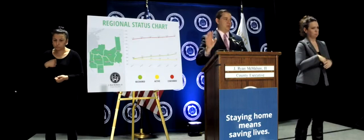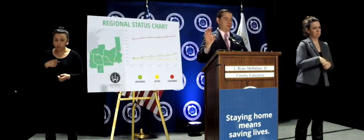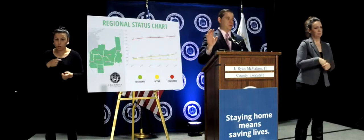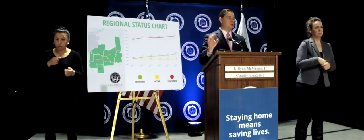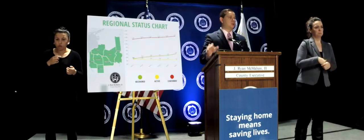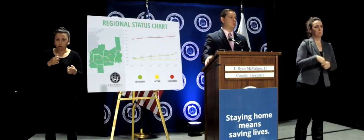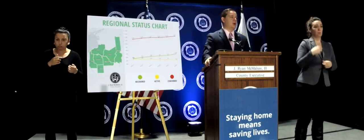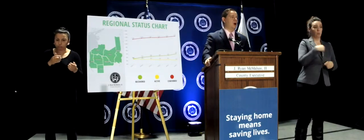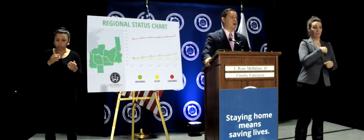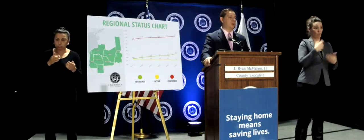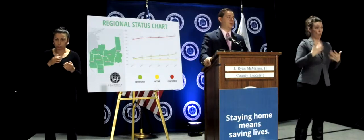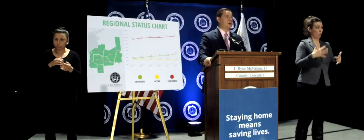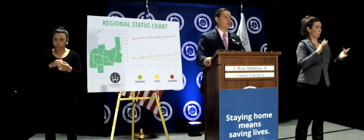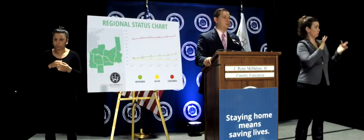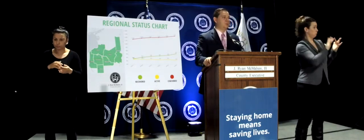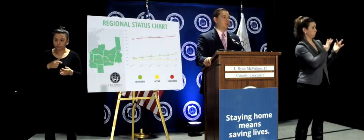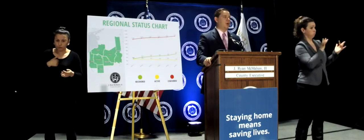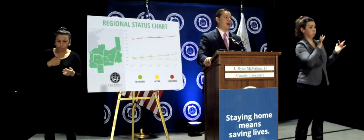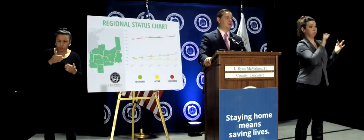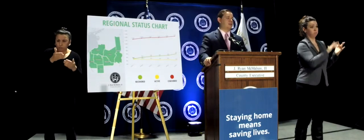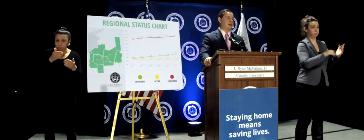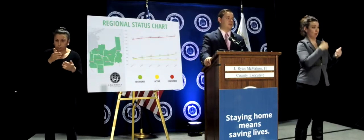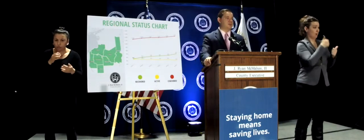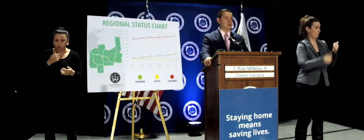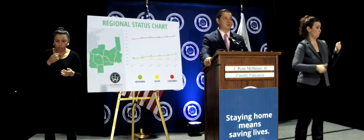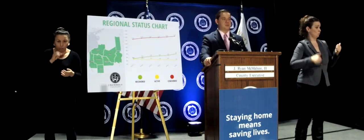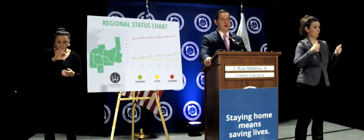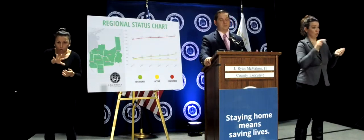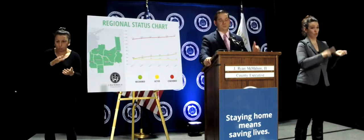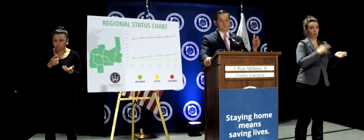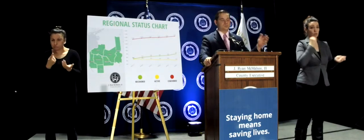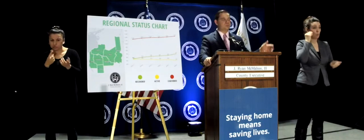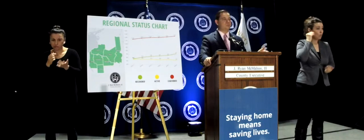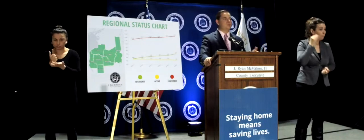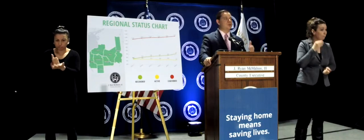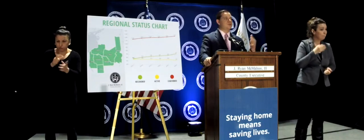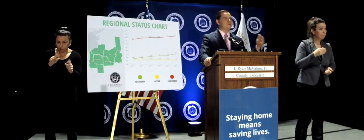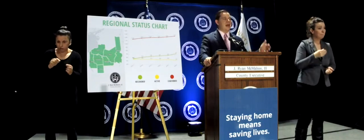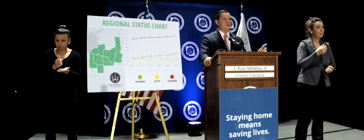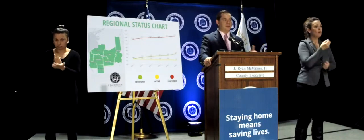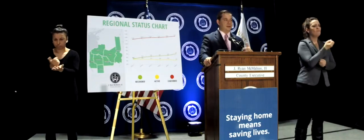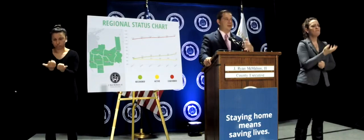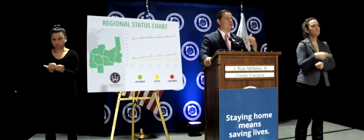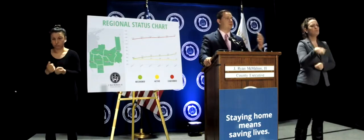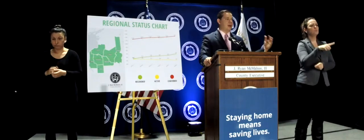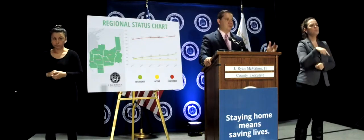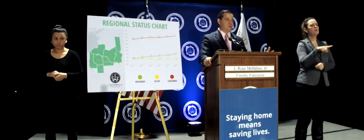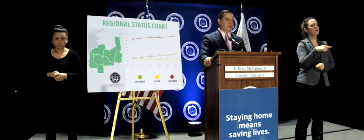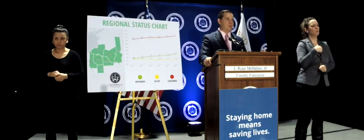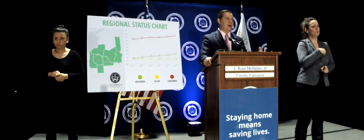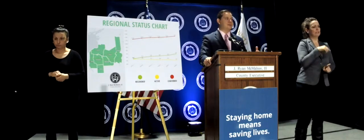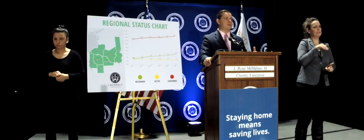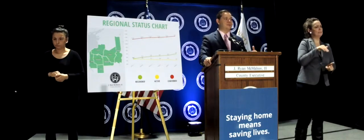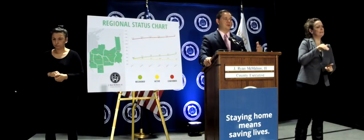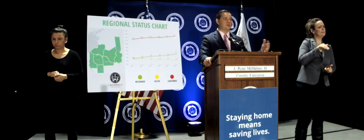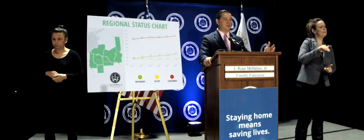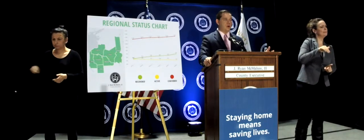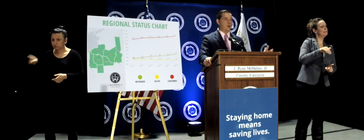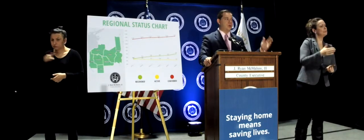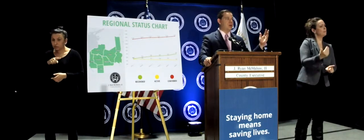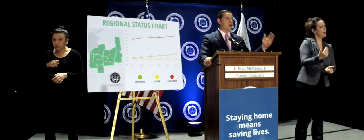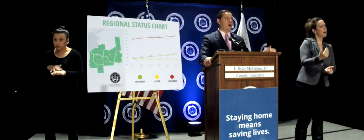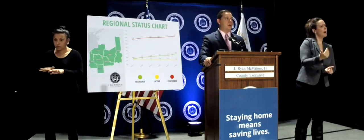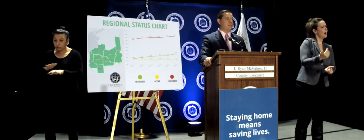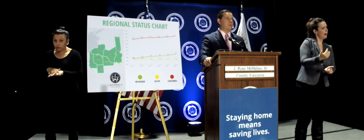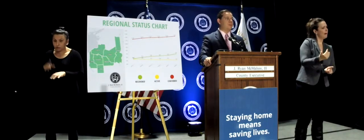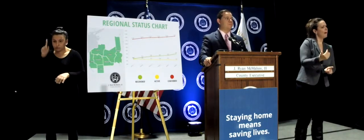them we need to nudge a little bit harder to be proactive. They have concerns about staffing, if you have too many positives or if you